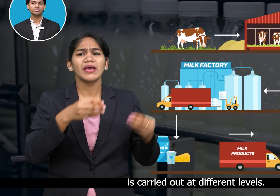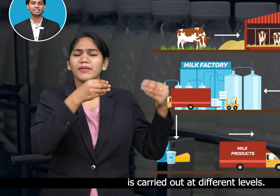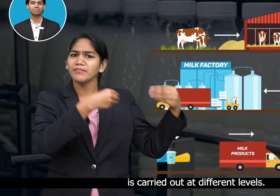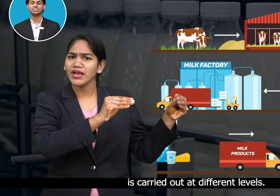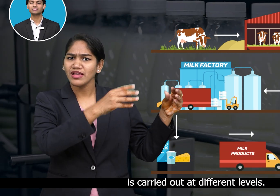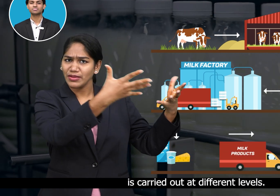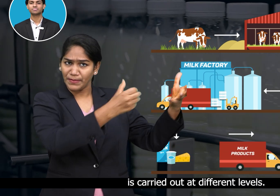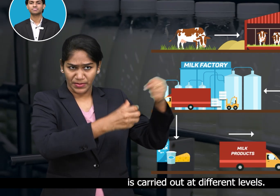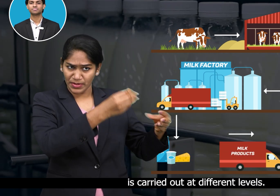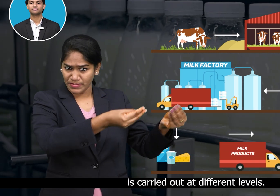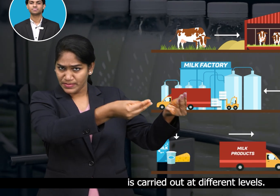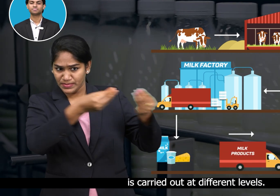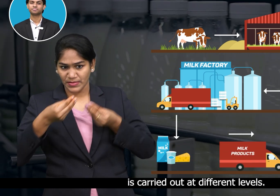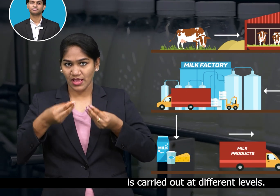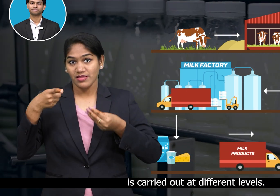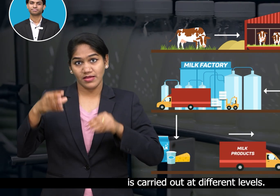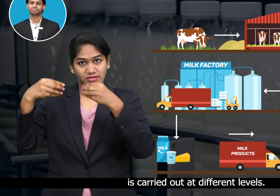at different levels.